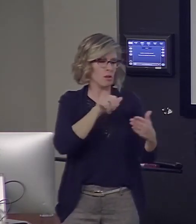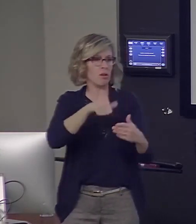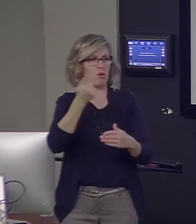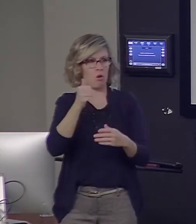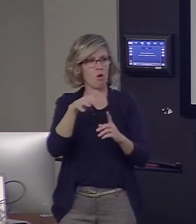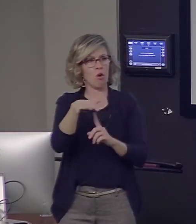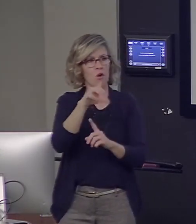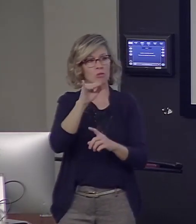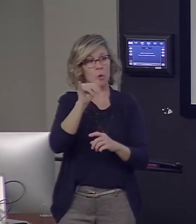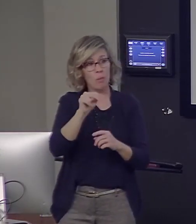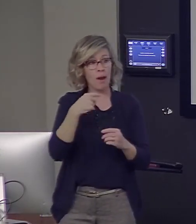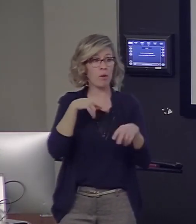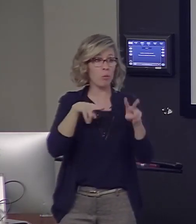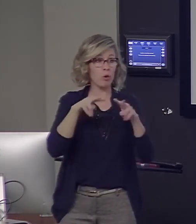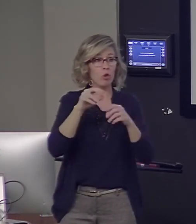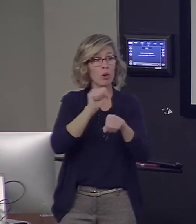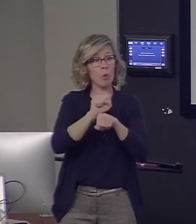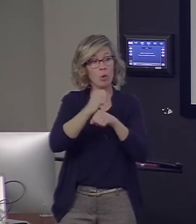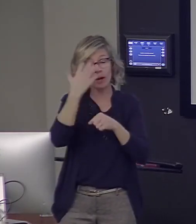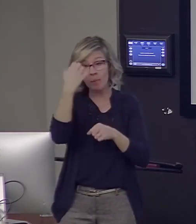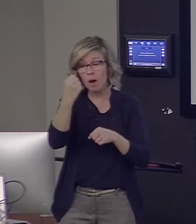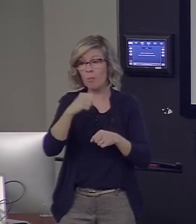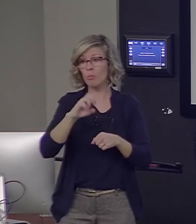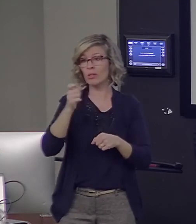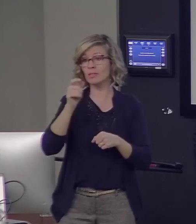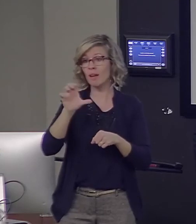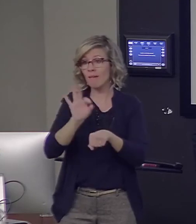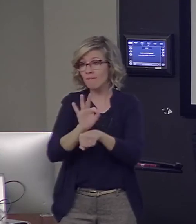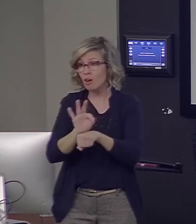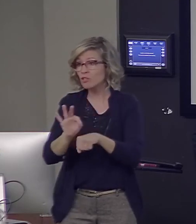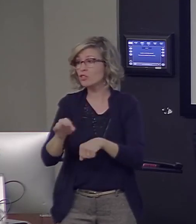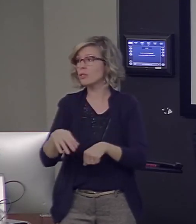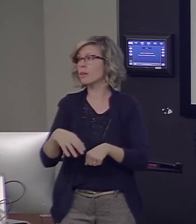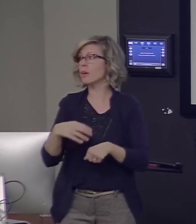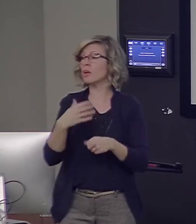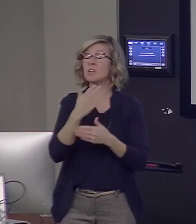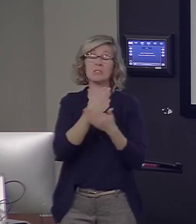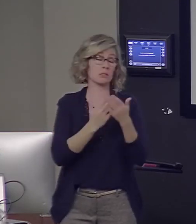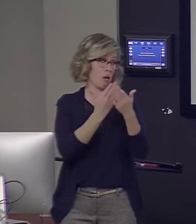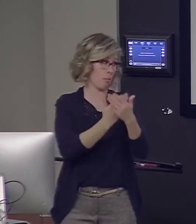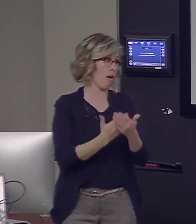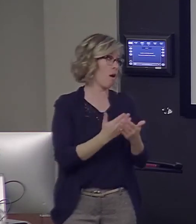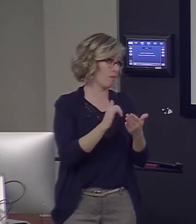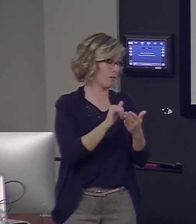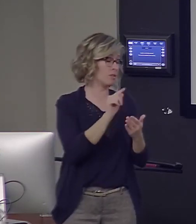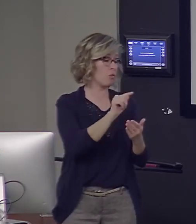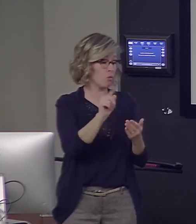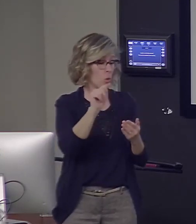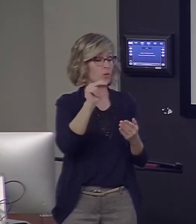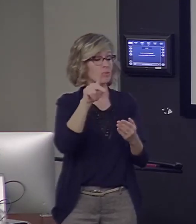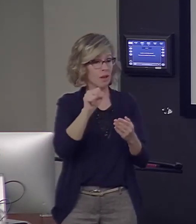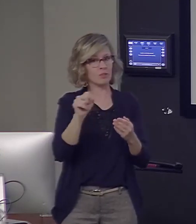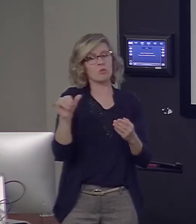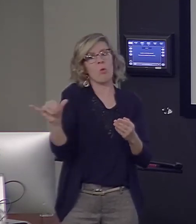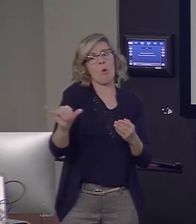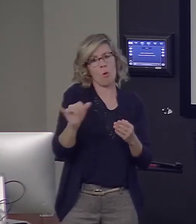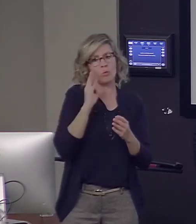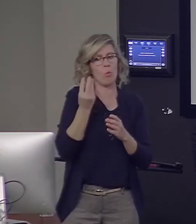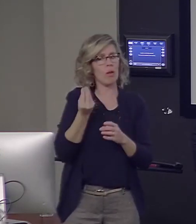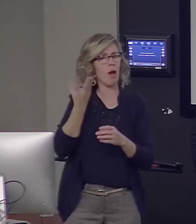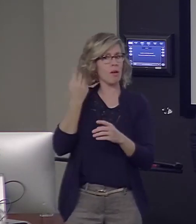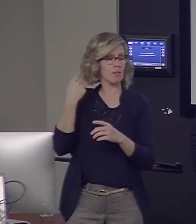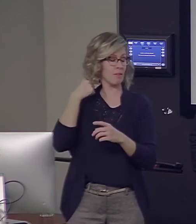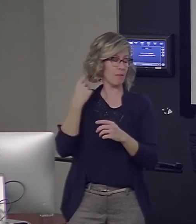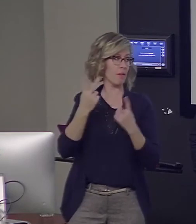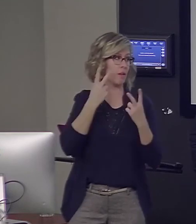at working memory and executive function, and there's some evidence that those kinds of tasks also activate the visual